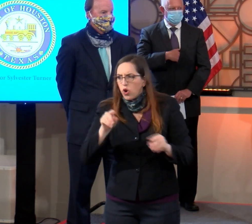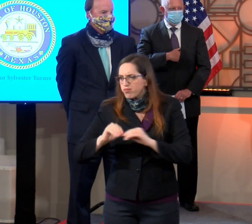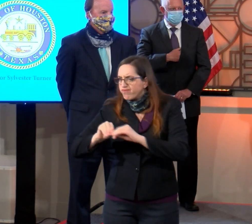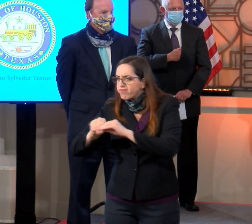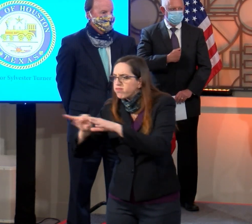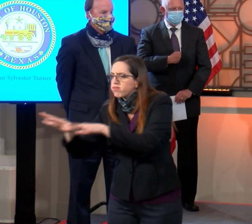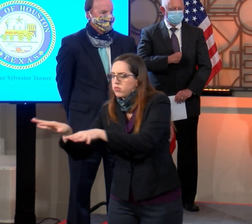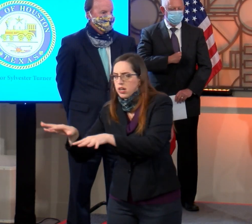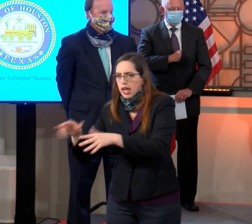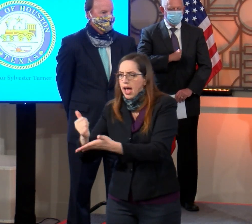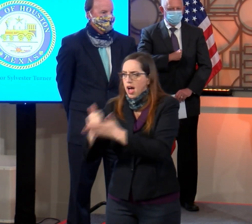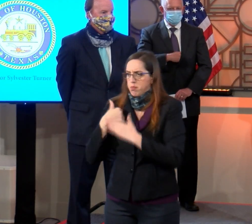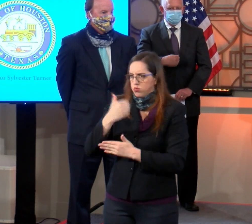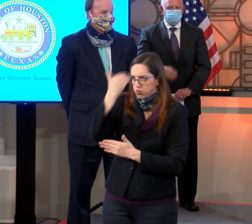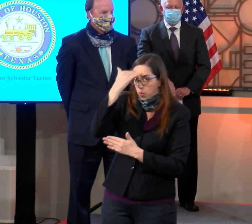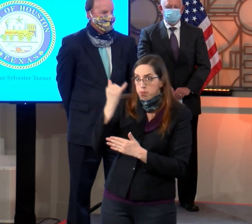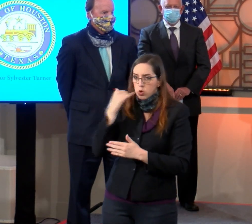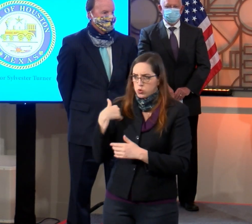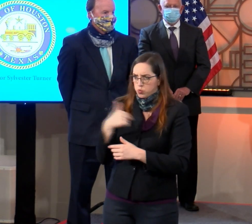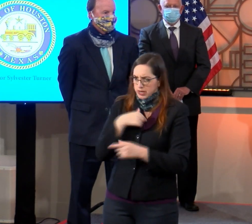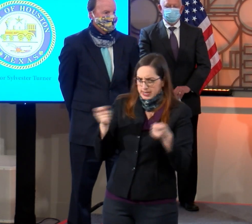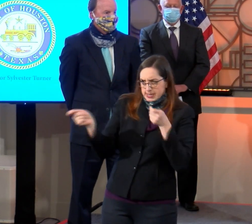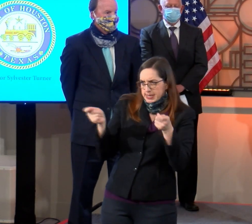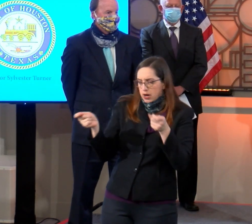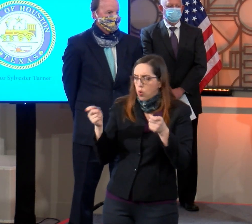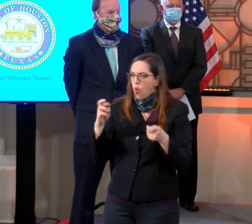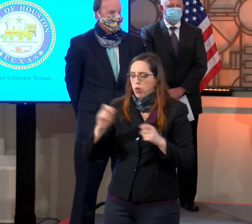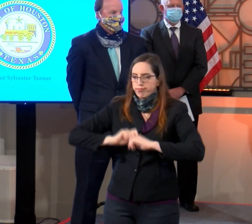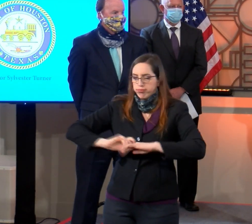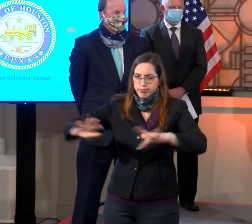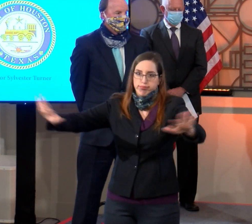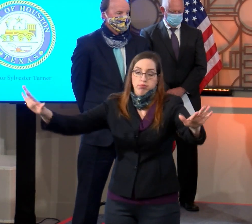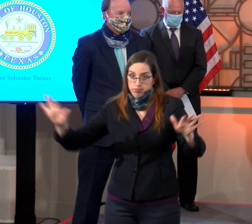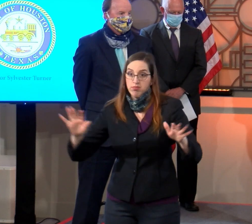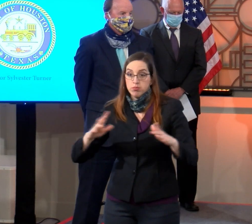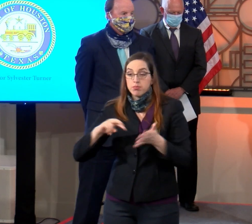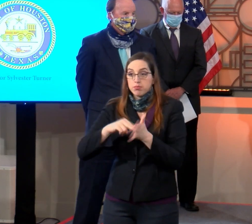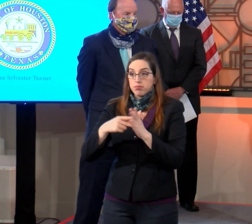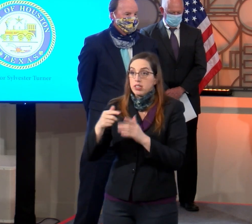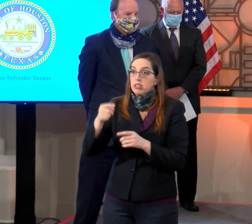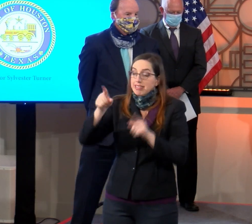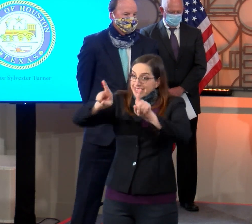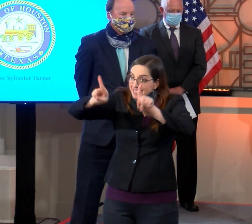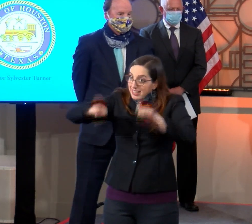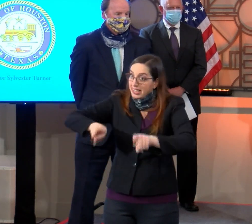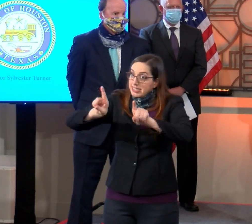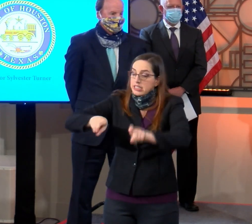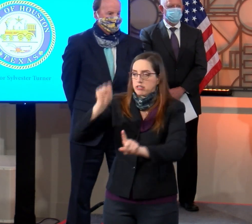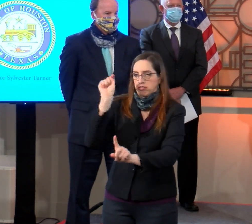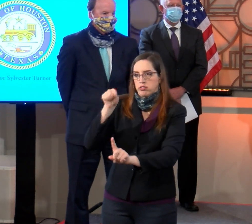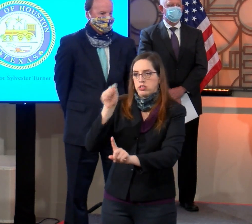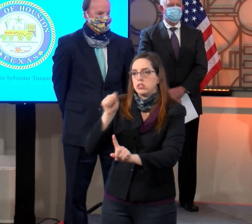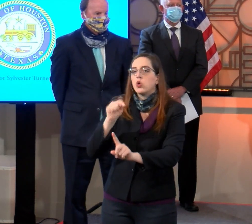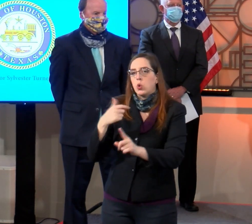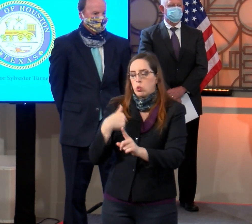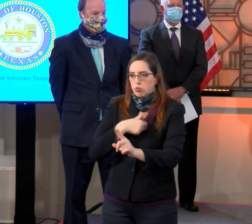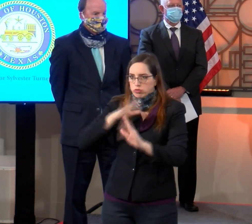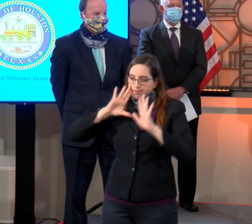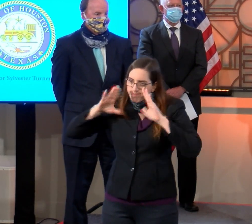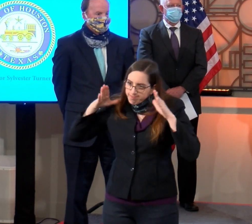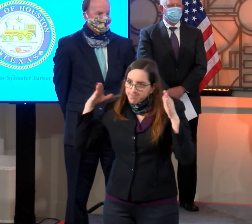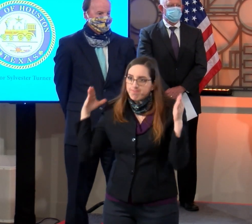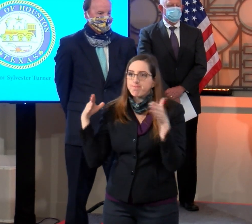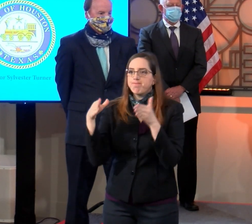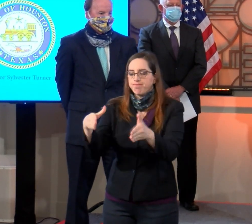our arms around this virus. So it's the testing for the city of Houston that we will continue to focus